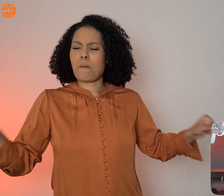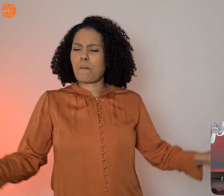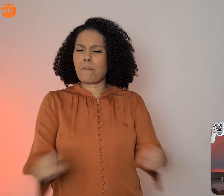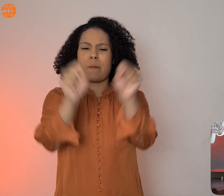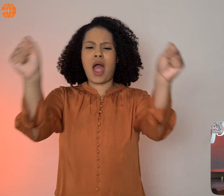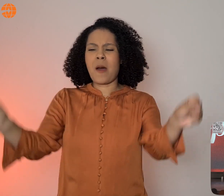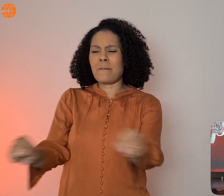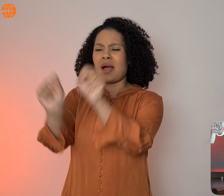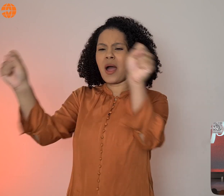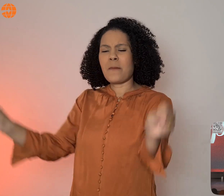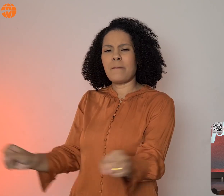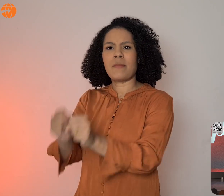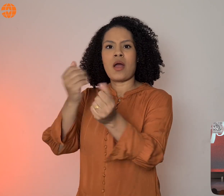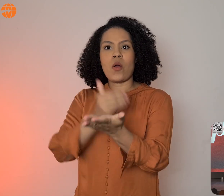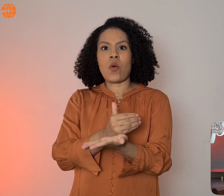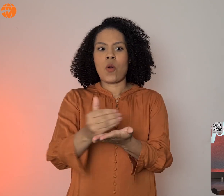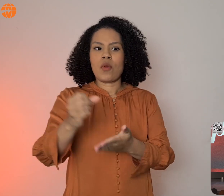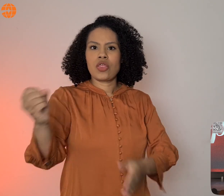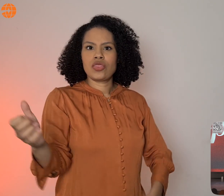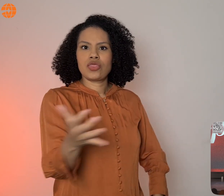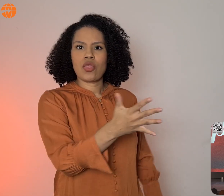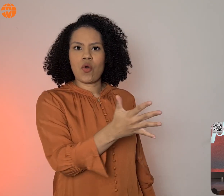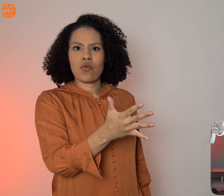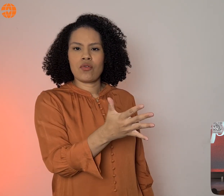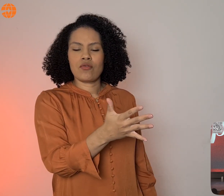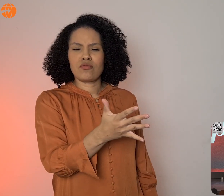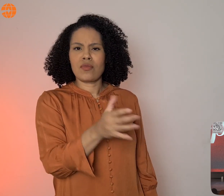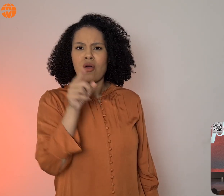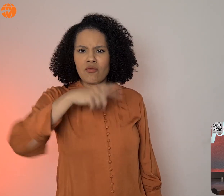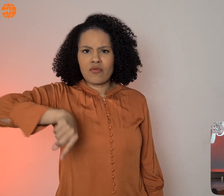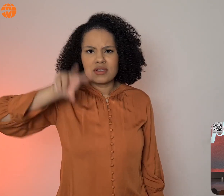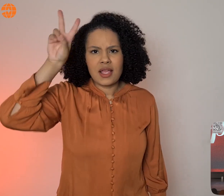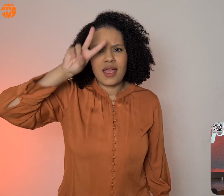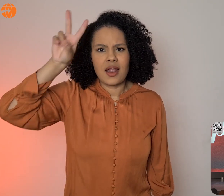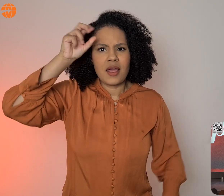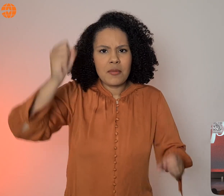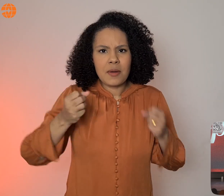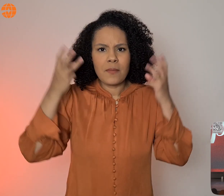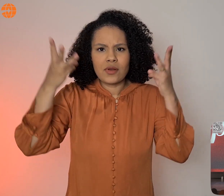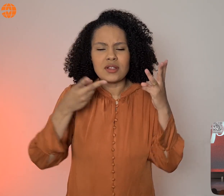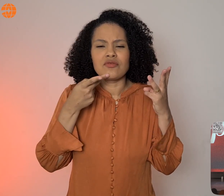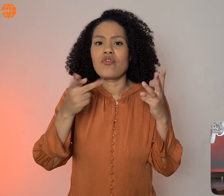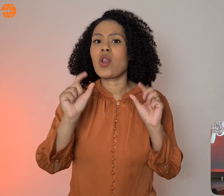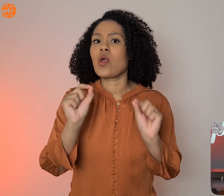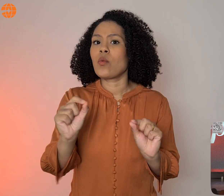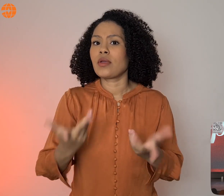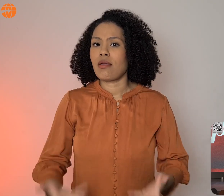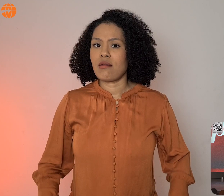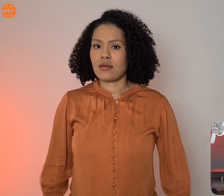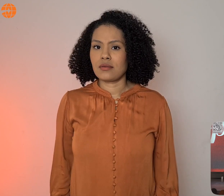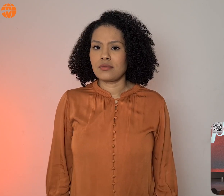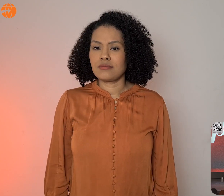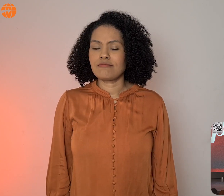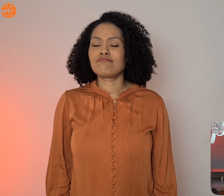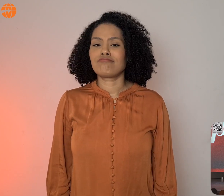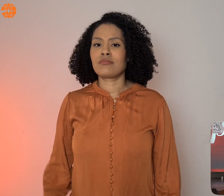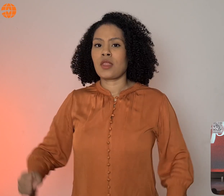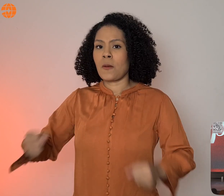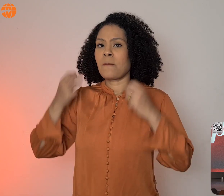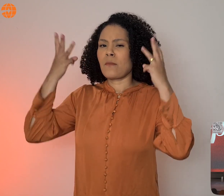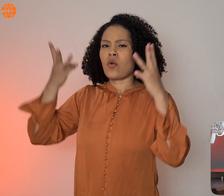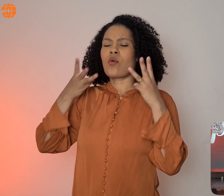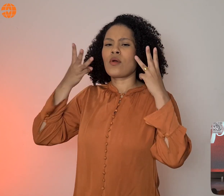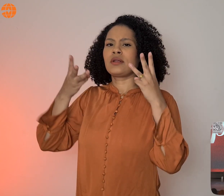porque agora eu vou destruir eles e vou começar algo novo com And você. you remember what Moses said? E você lembra o que Moisés disse? He actually said what is quoted in part